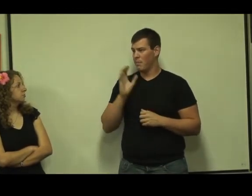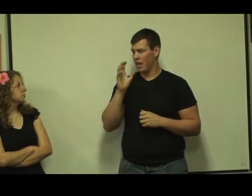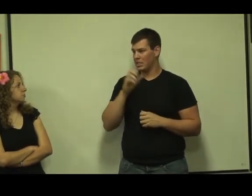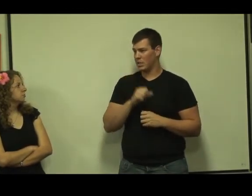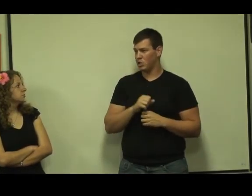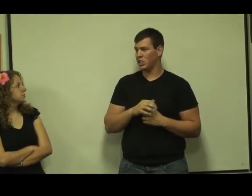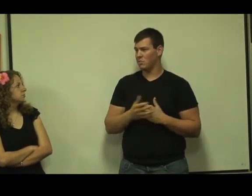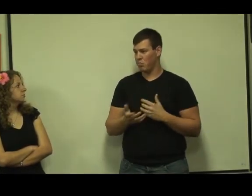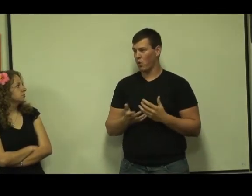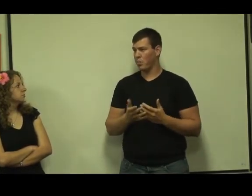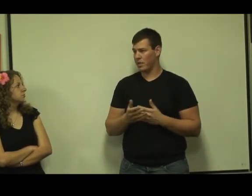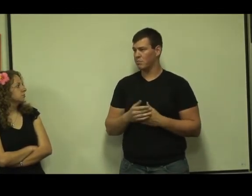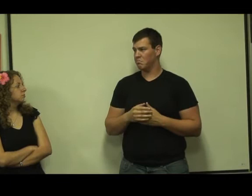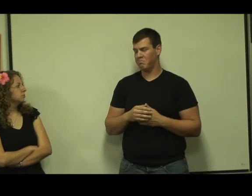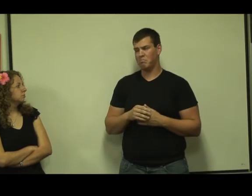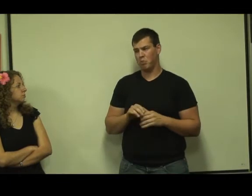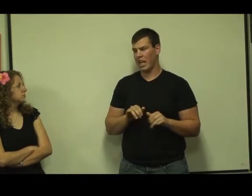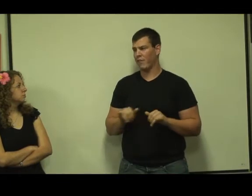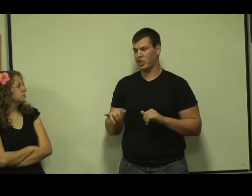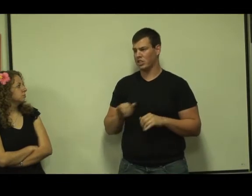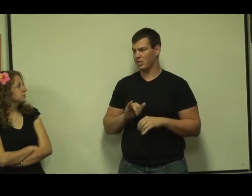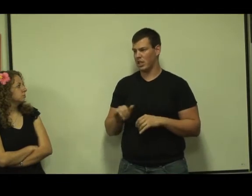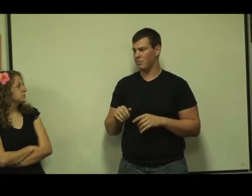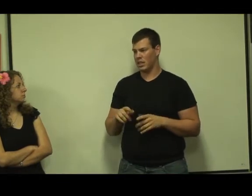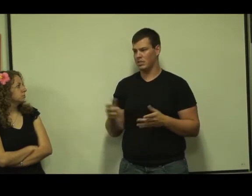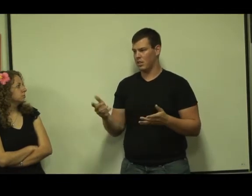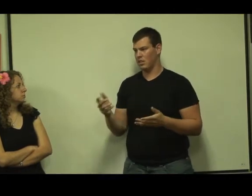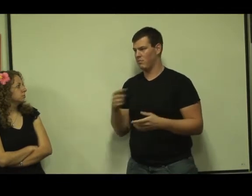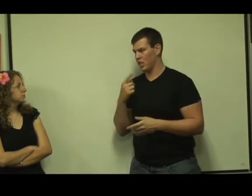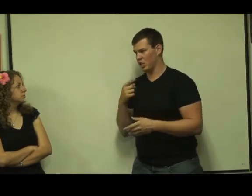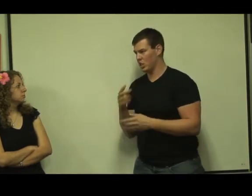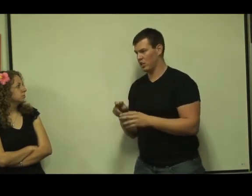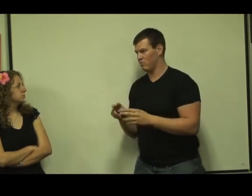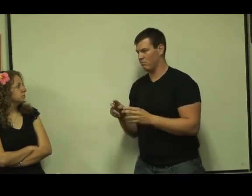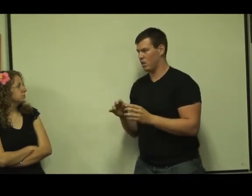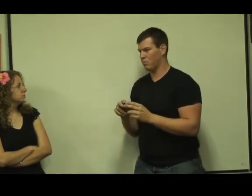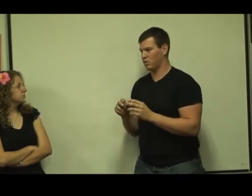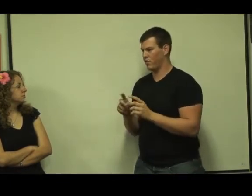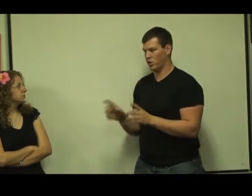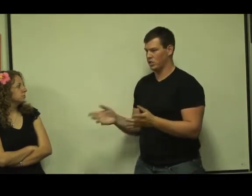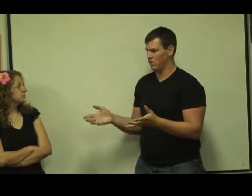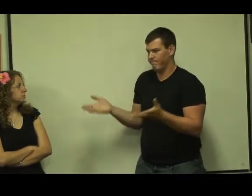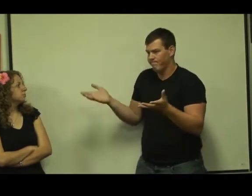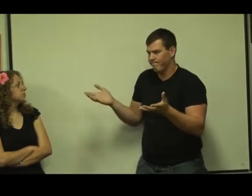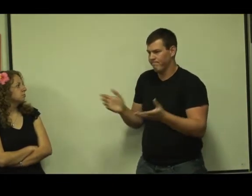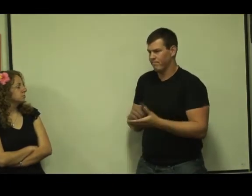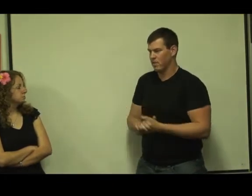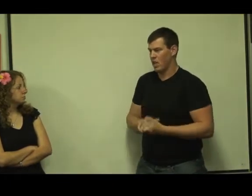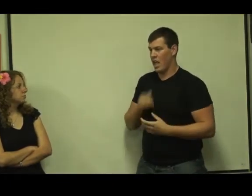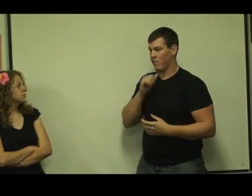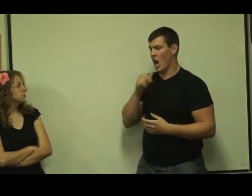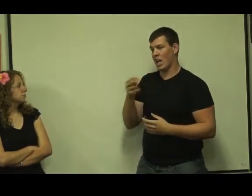my adoption is probably very average the same as they had couple of different. And my